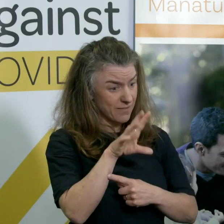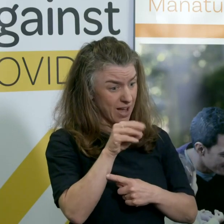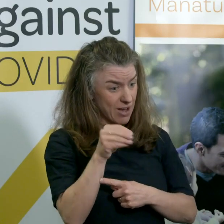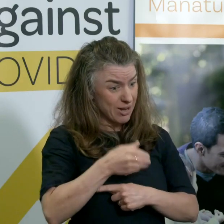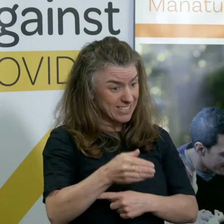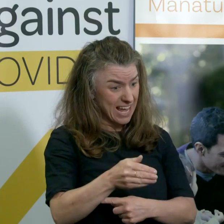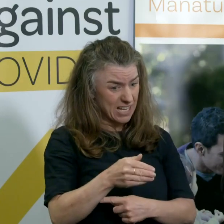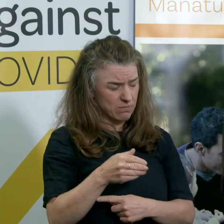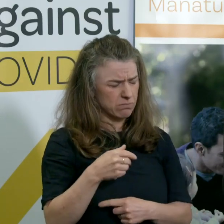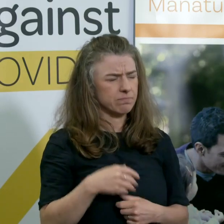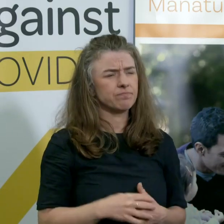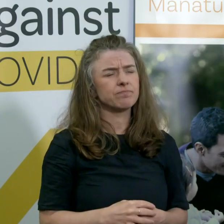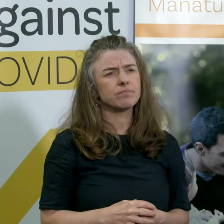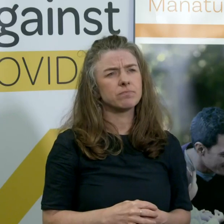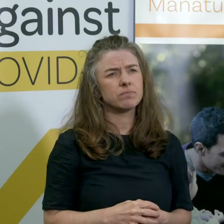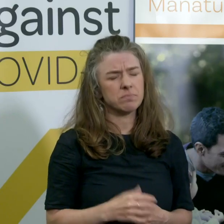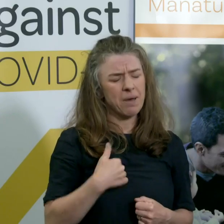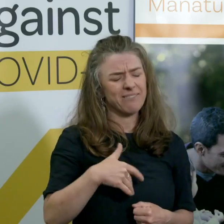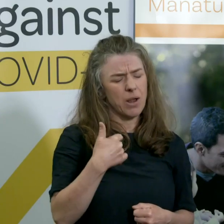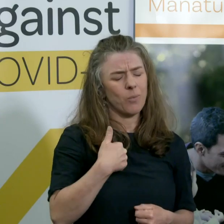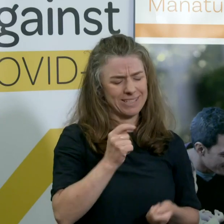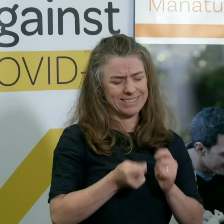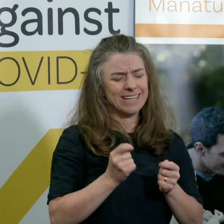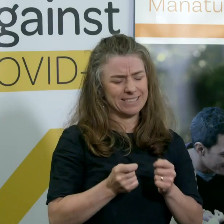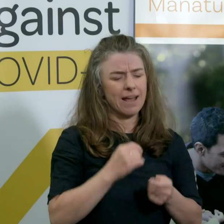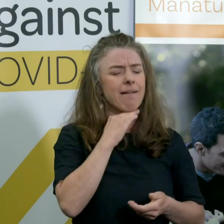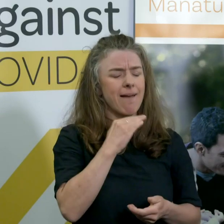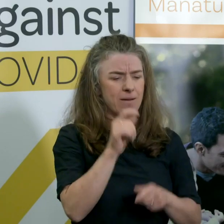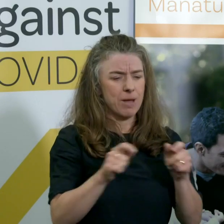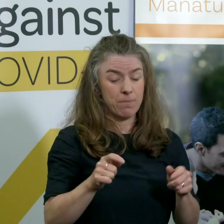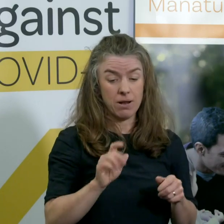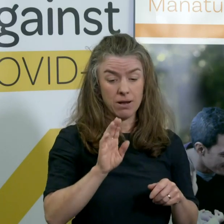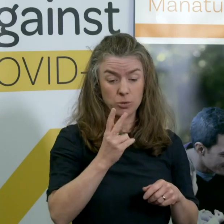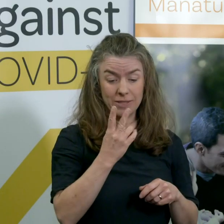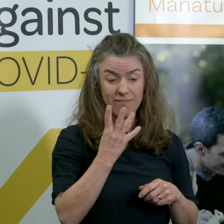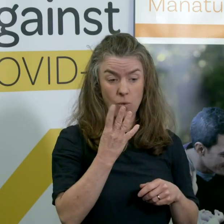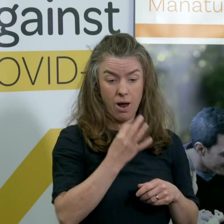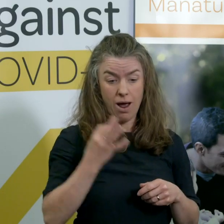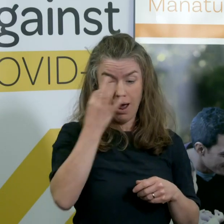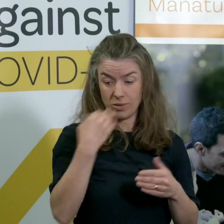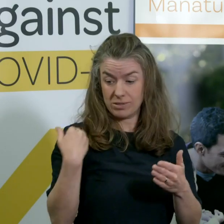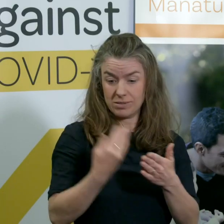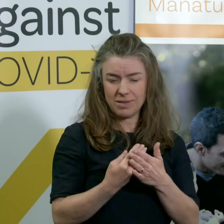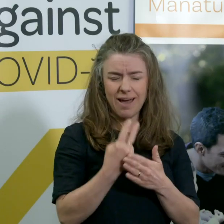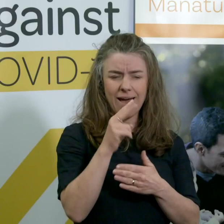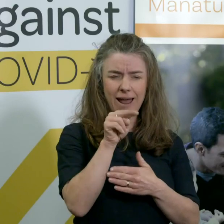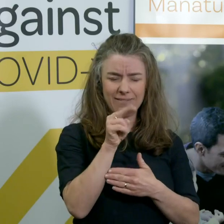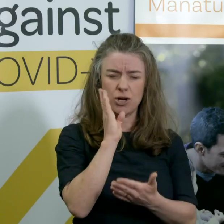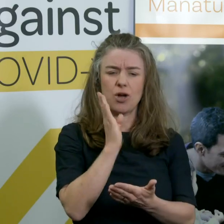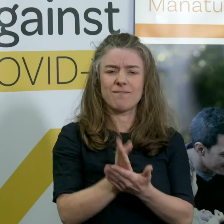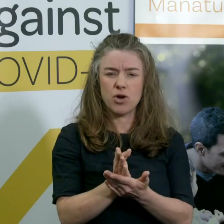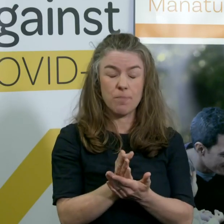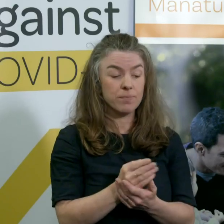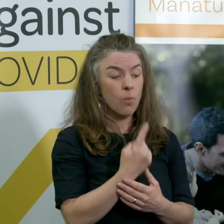enough? Yes, I think we are. If we see from the last 24 hours, we've had 11 positive tests. And nearly 1,000 negative